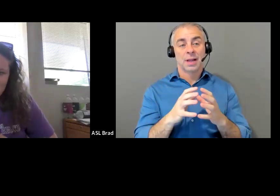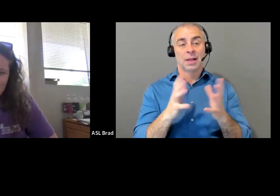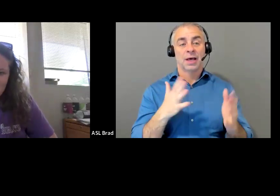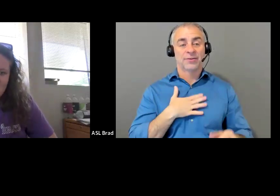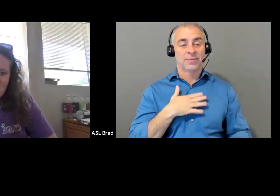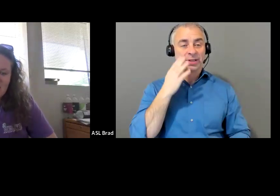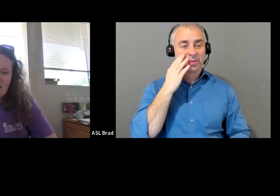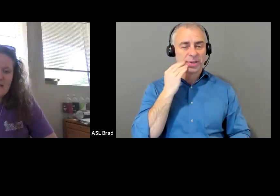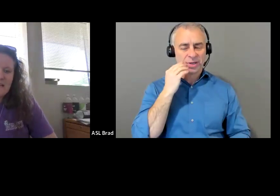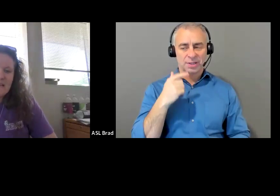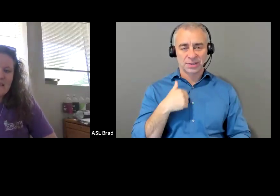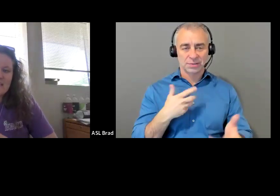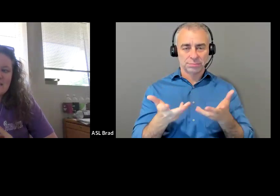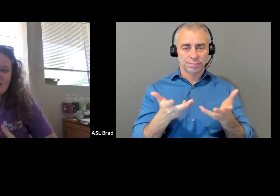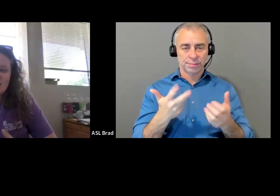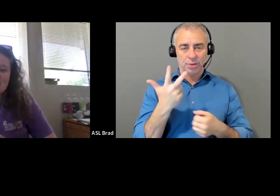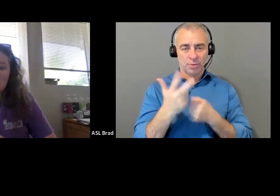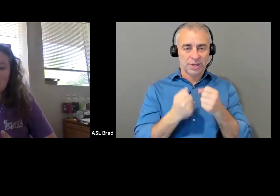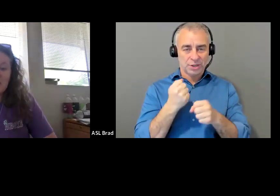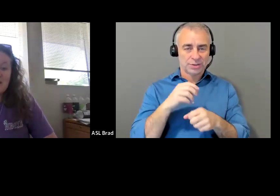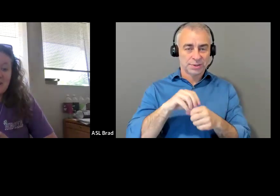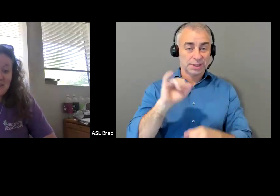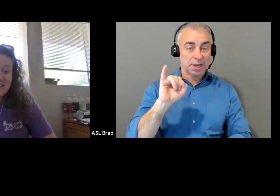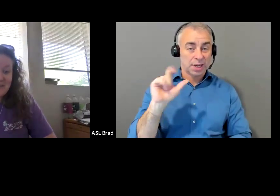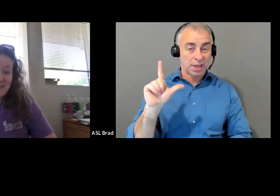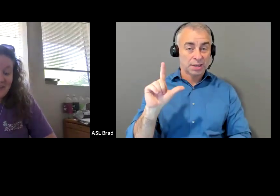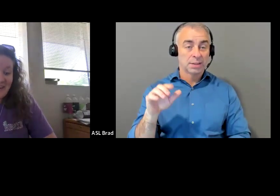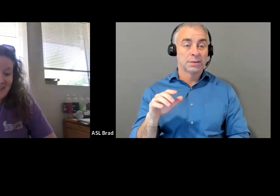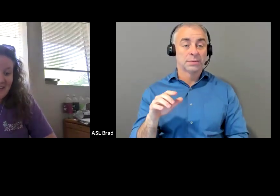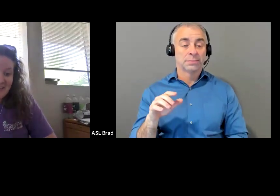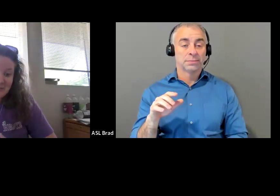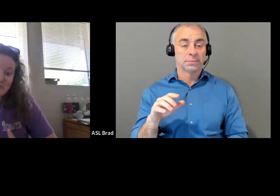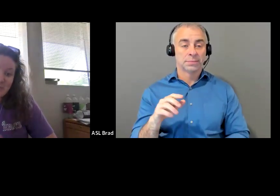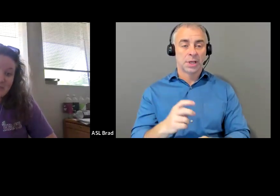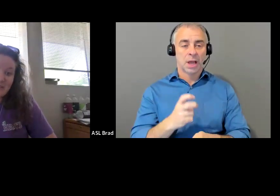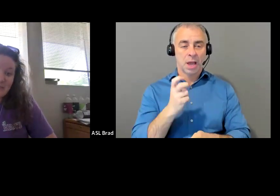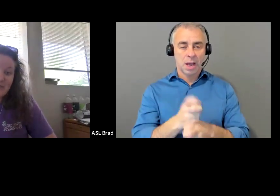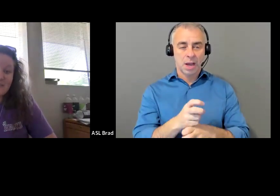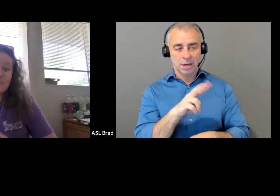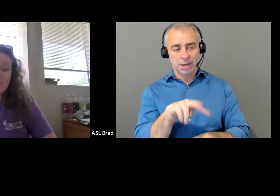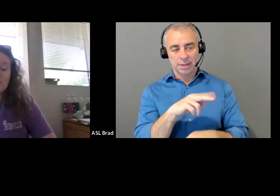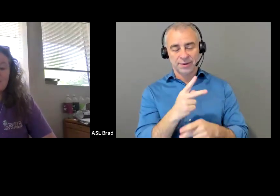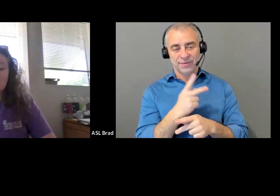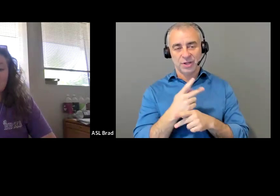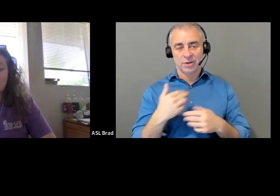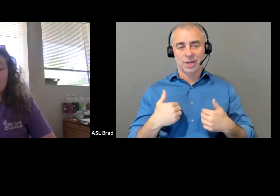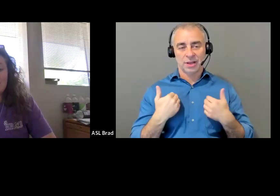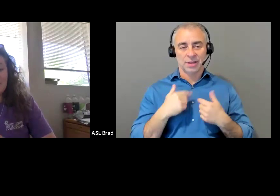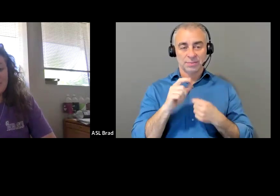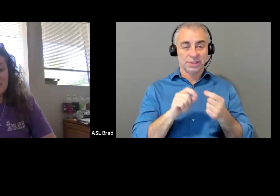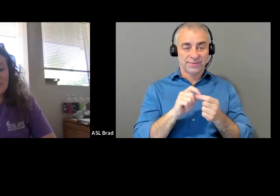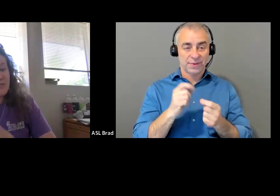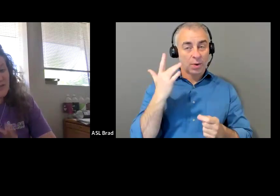this almost 3 years now, and it's really hard to figure out that age group specifically because most is focused